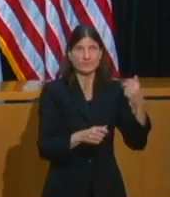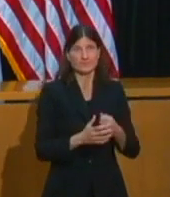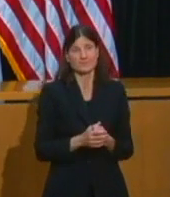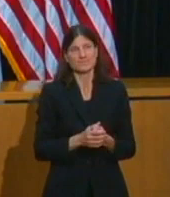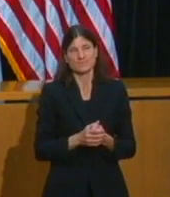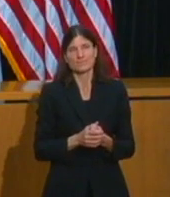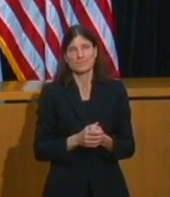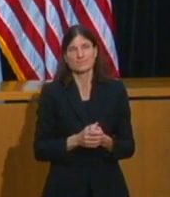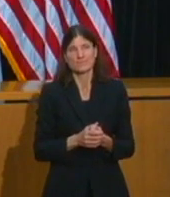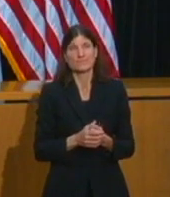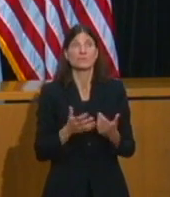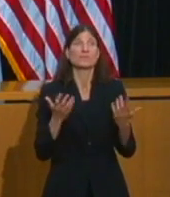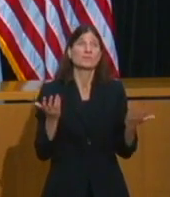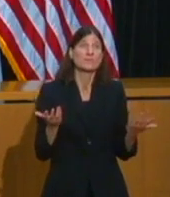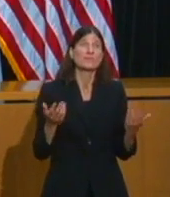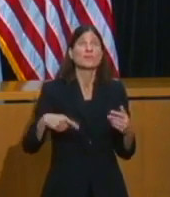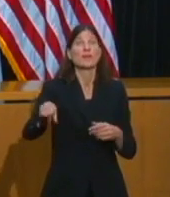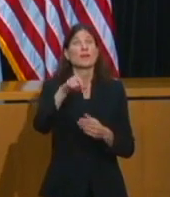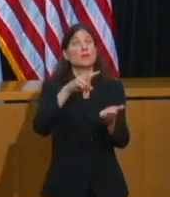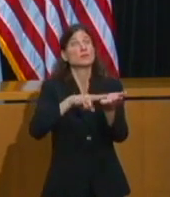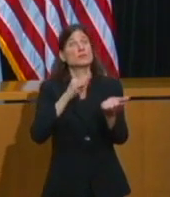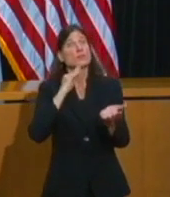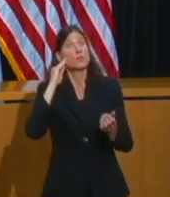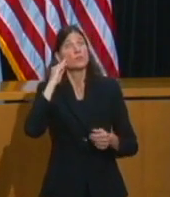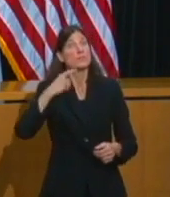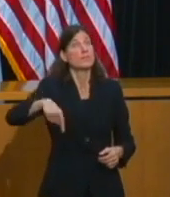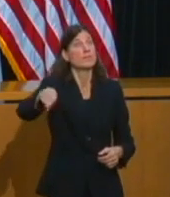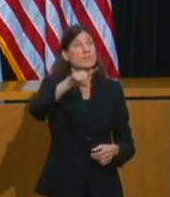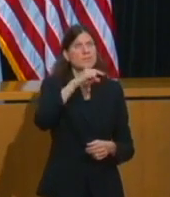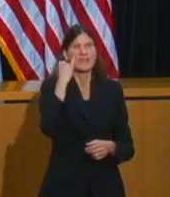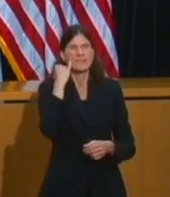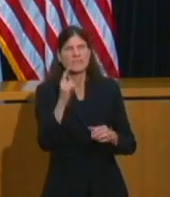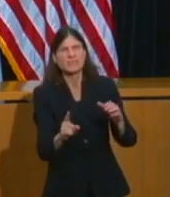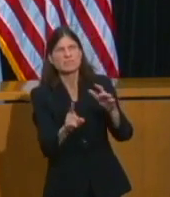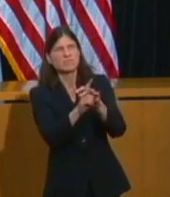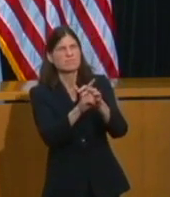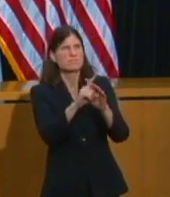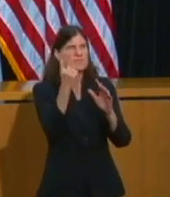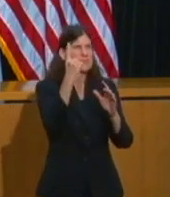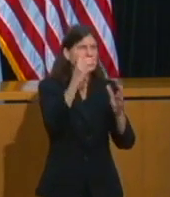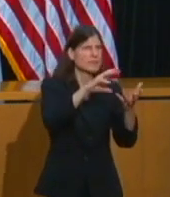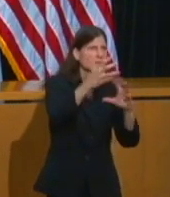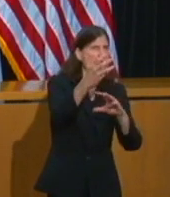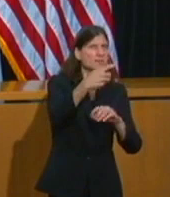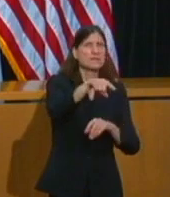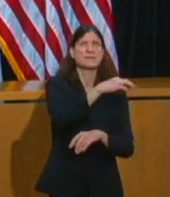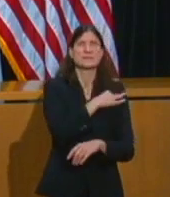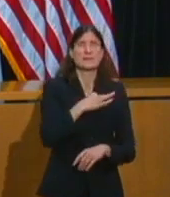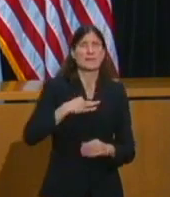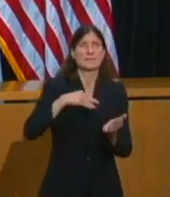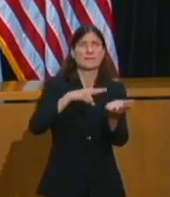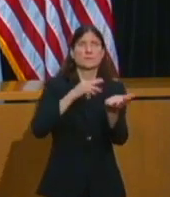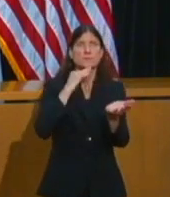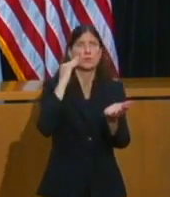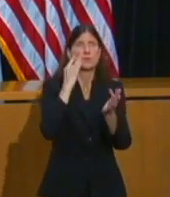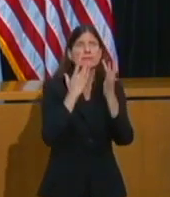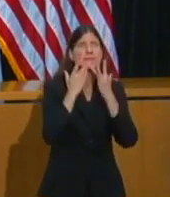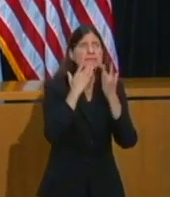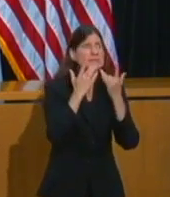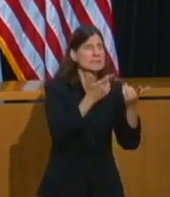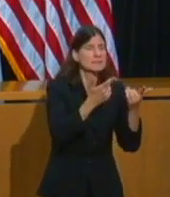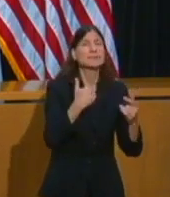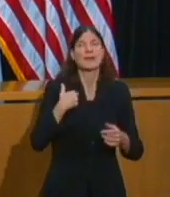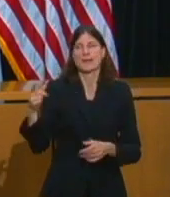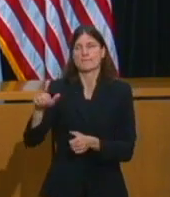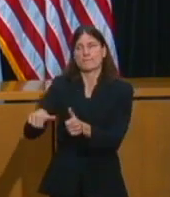response teams. So if there's staffing issues, we have rapid response teams to help come in to help stabilize staffing. And then I